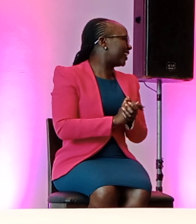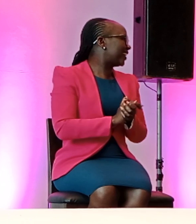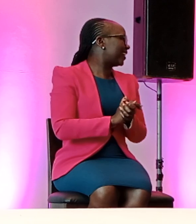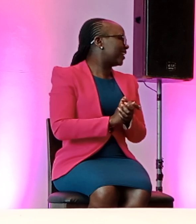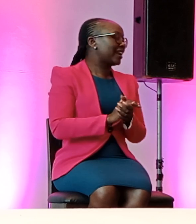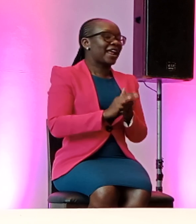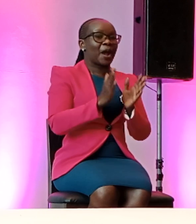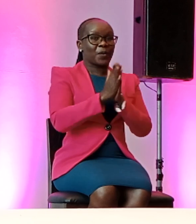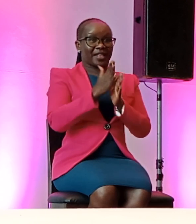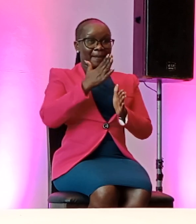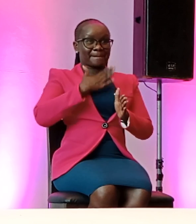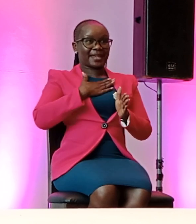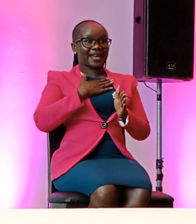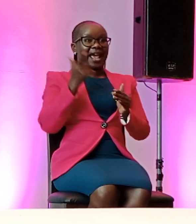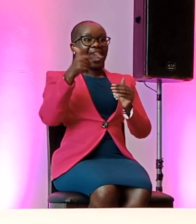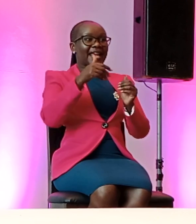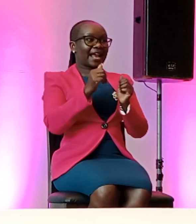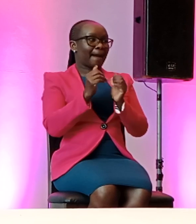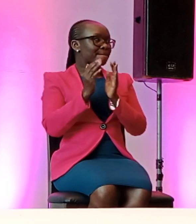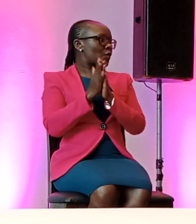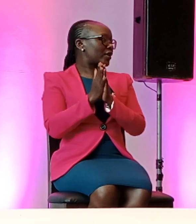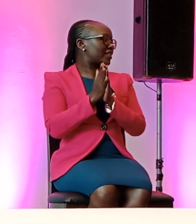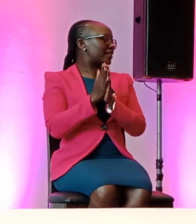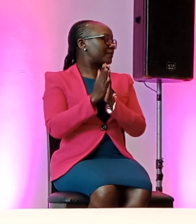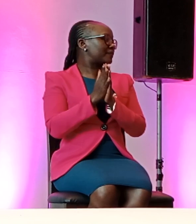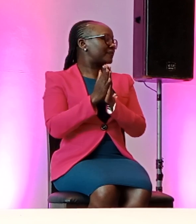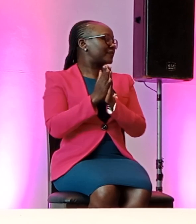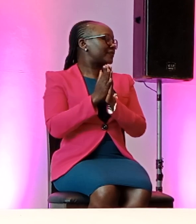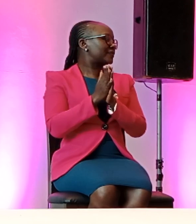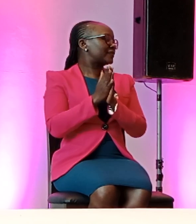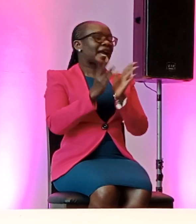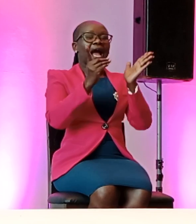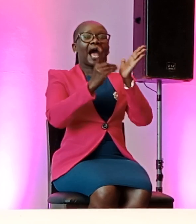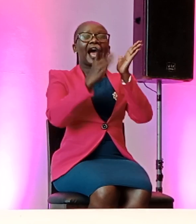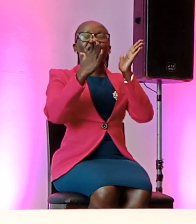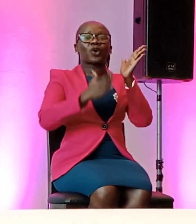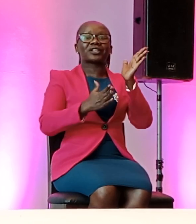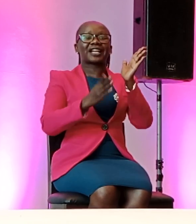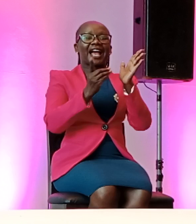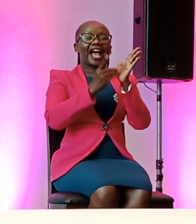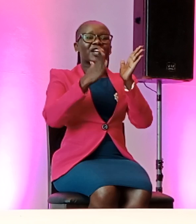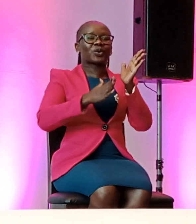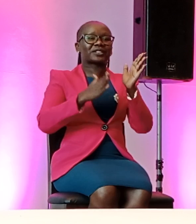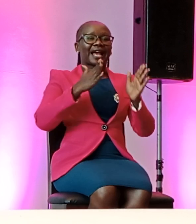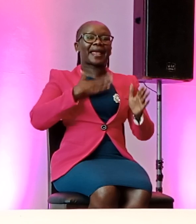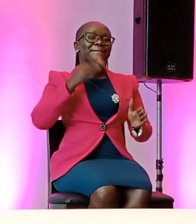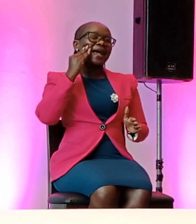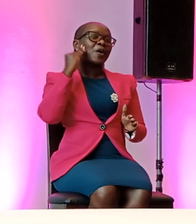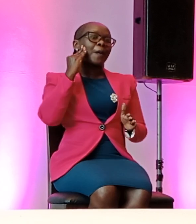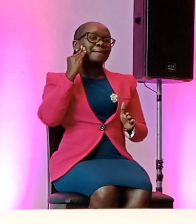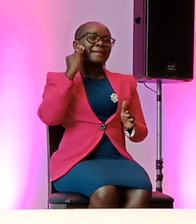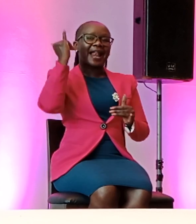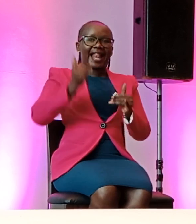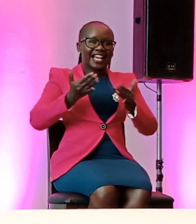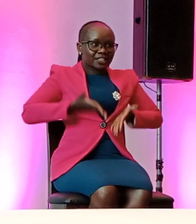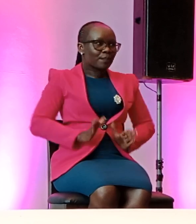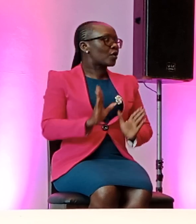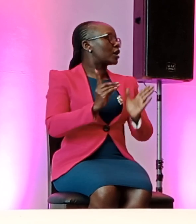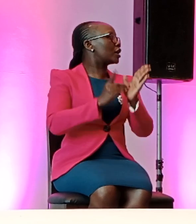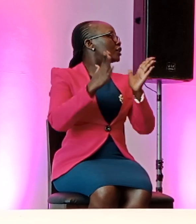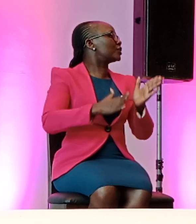And with me, I came with a doctor in our home, our last born.